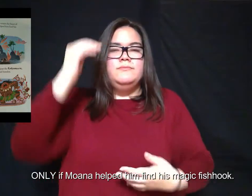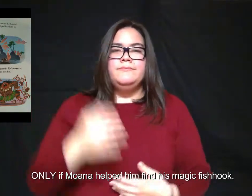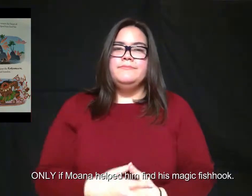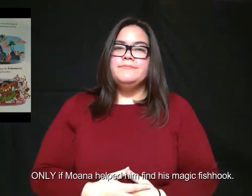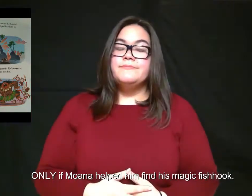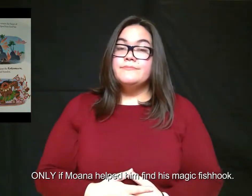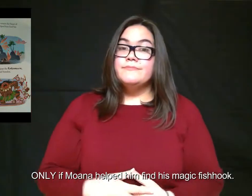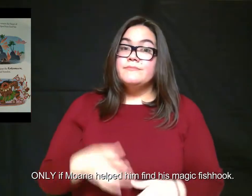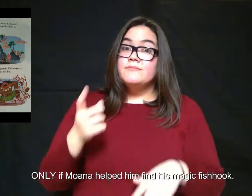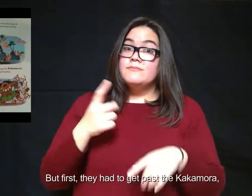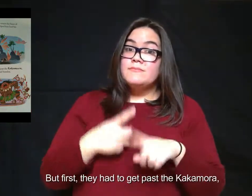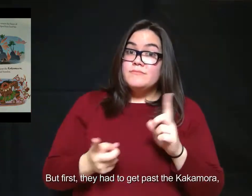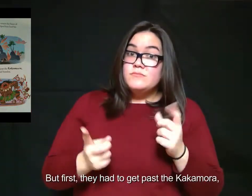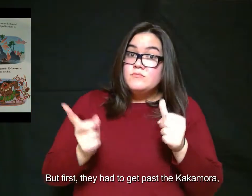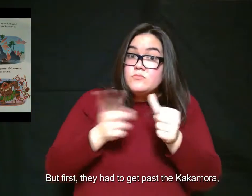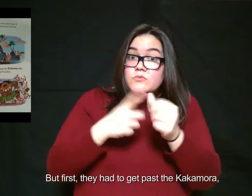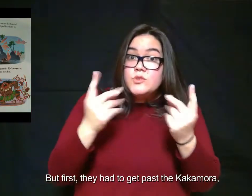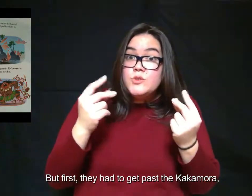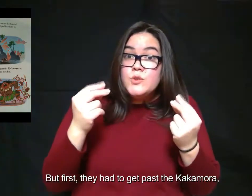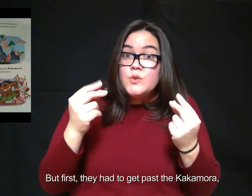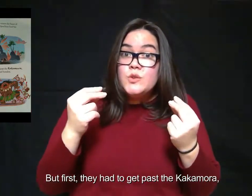But first, they had to get past the Kakamora,